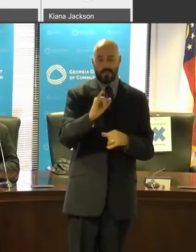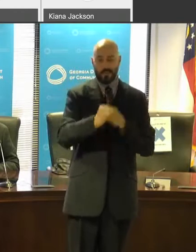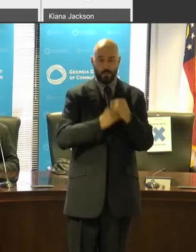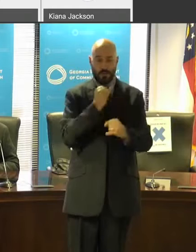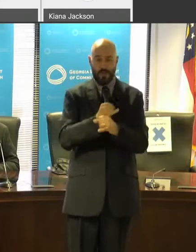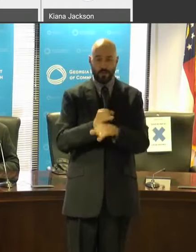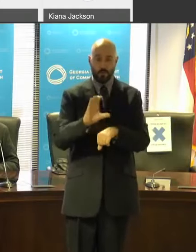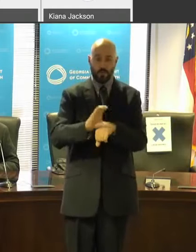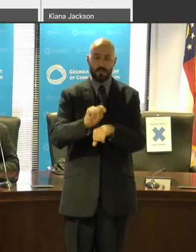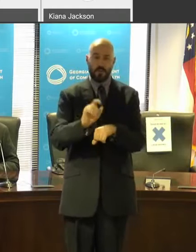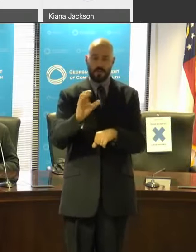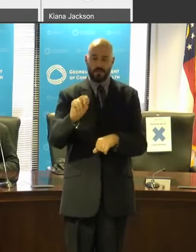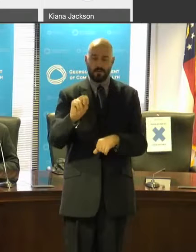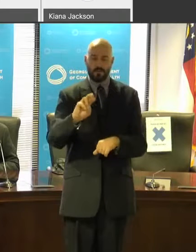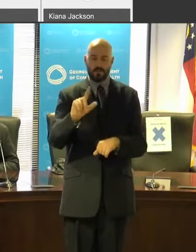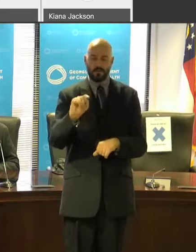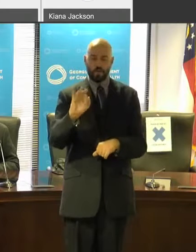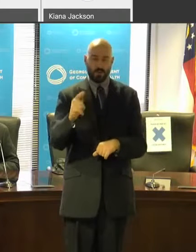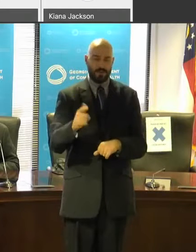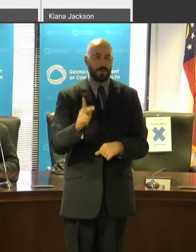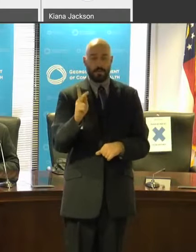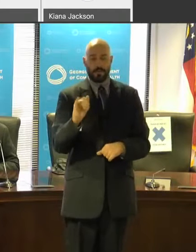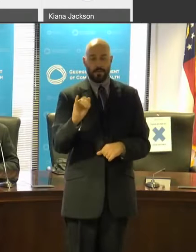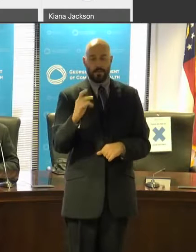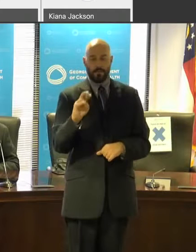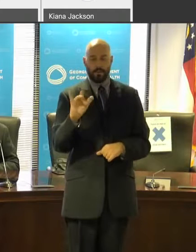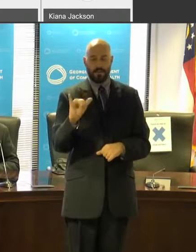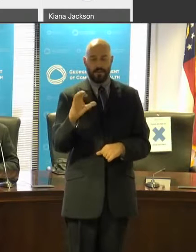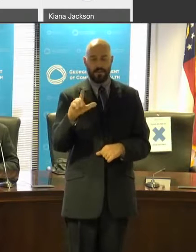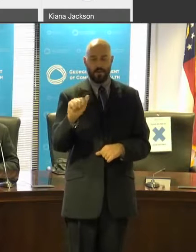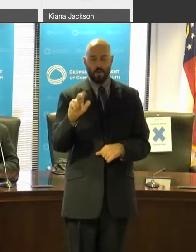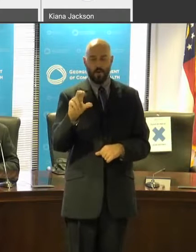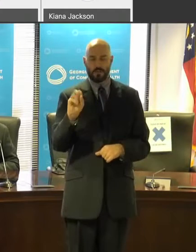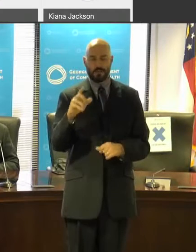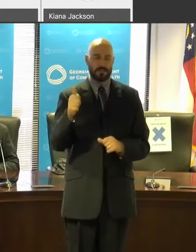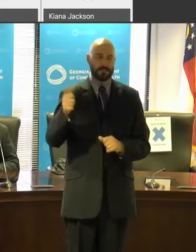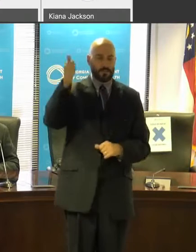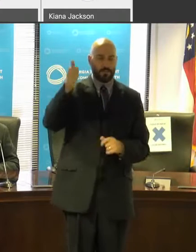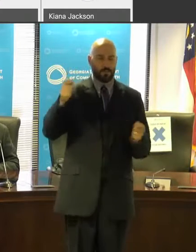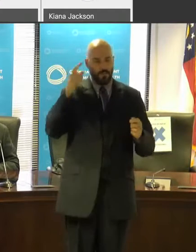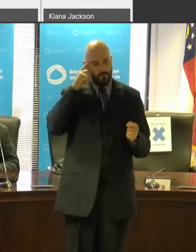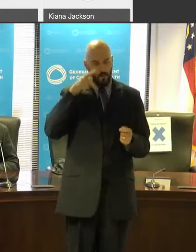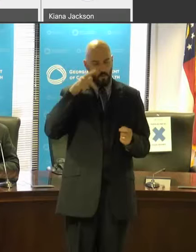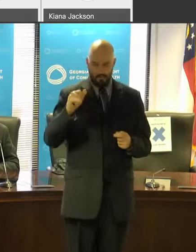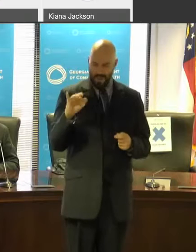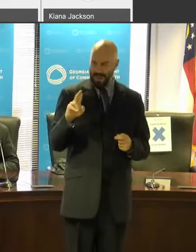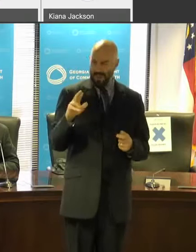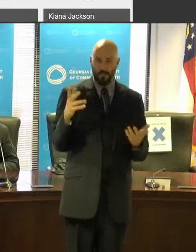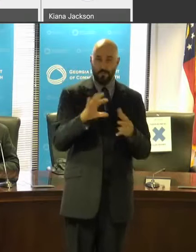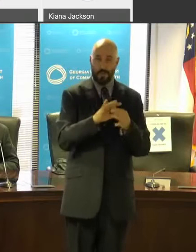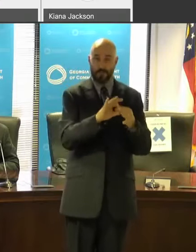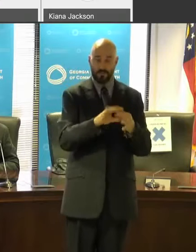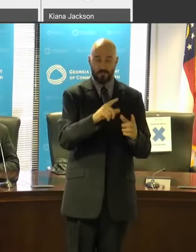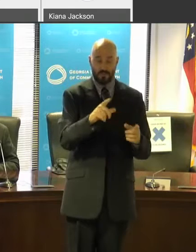Consulting. Kimberly Clausen, Senior Associate Director, Payer Relations, the Joint Commission. Dee